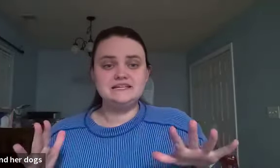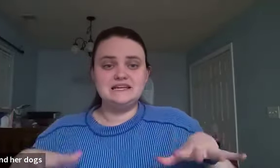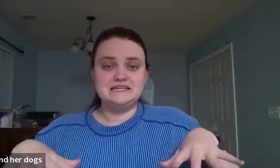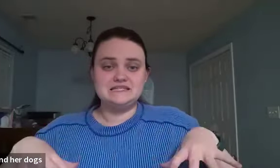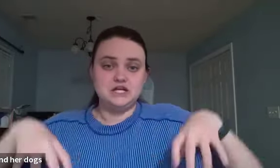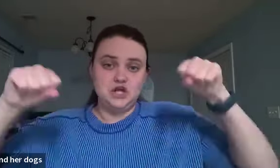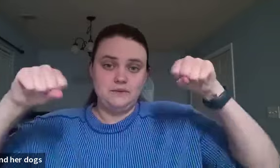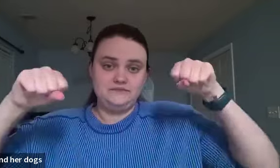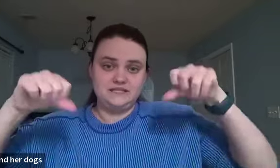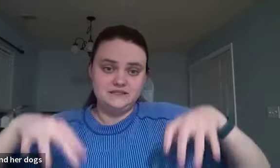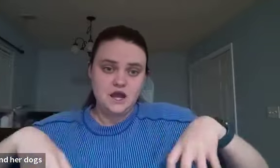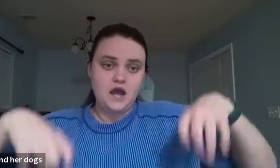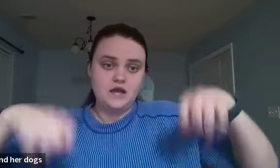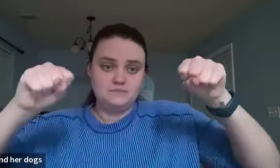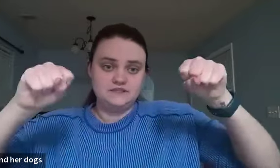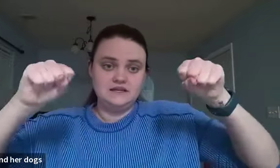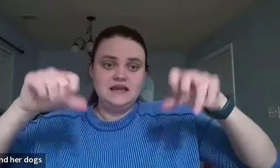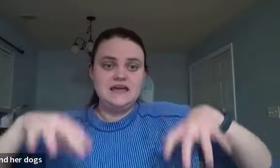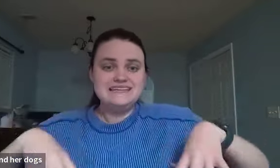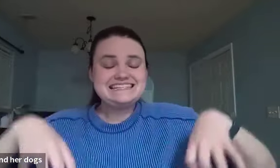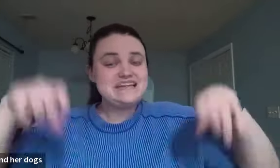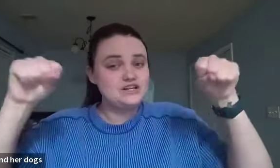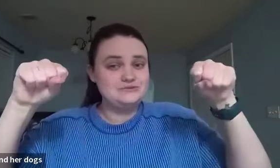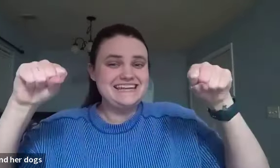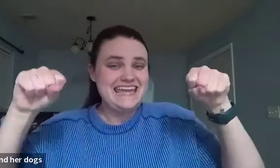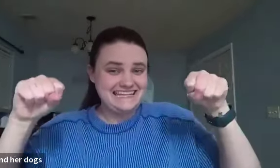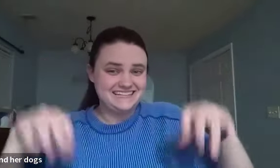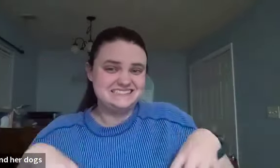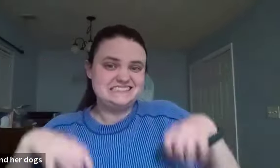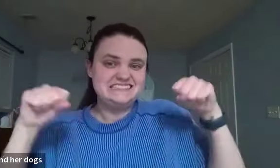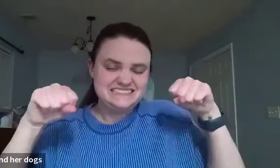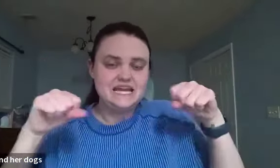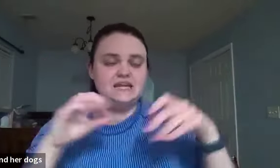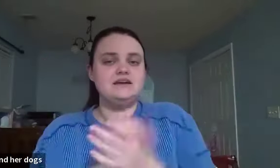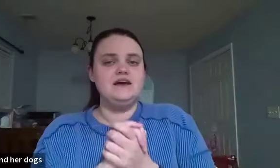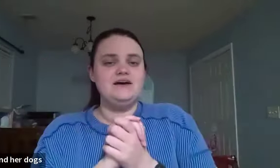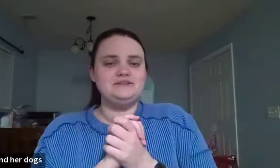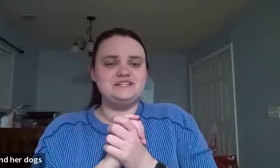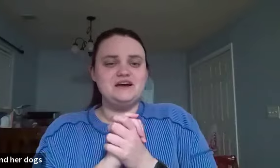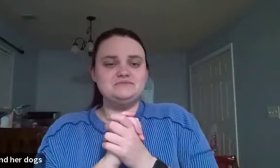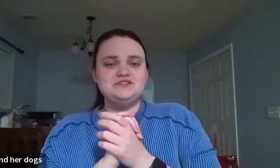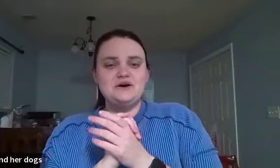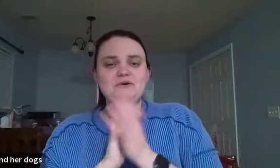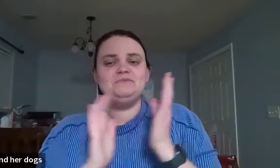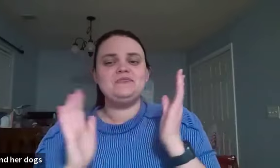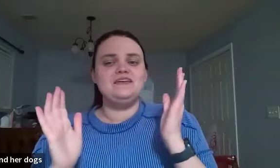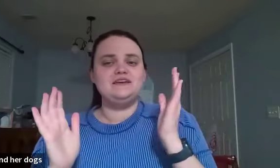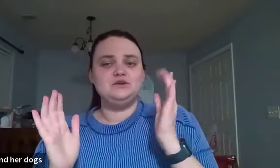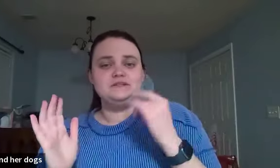Adopted is adopted, and this is also take, which you be